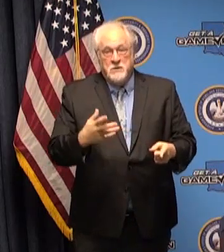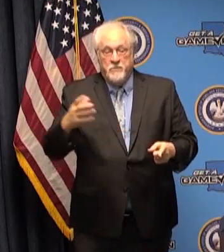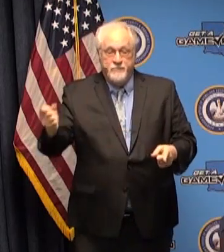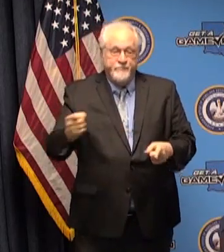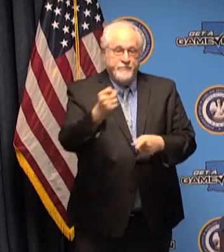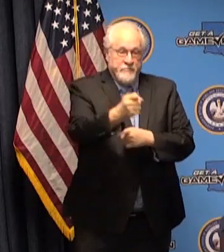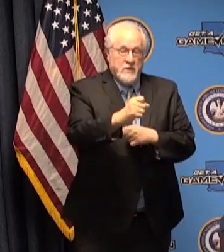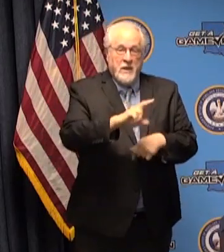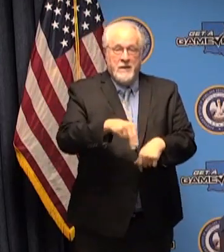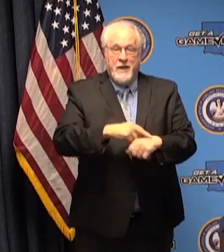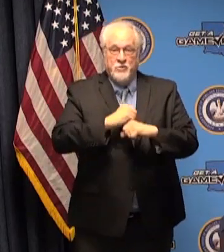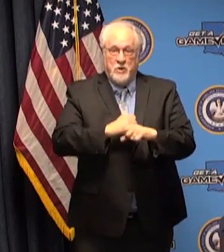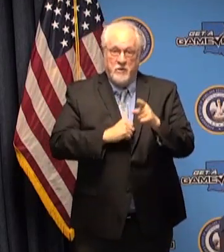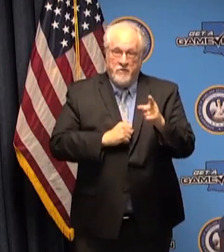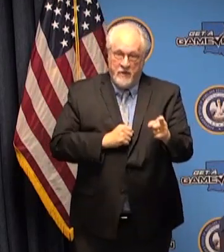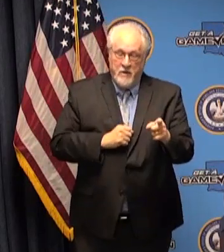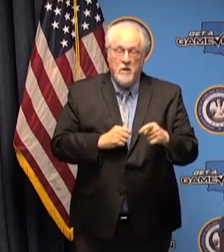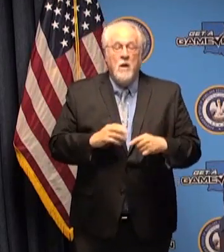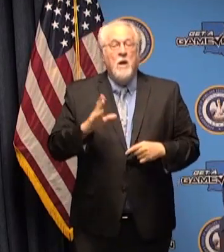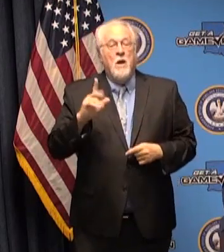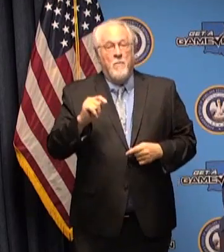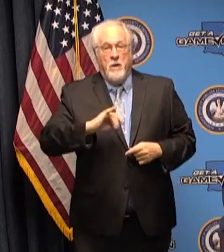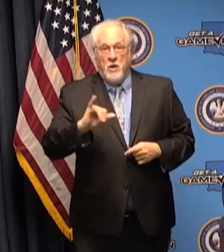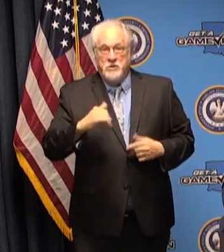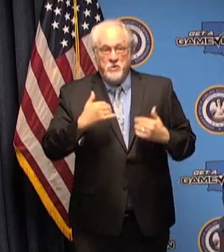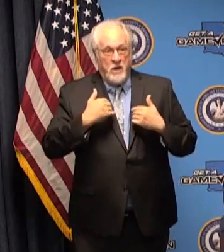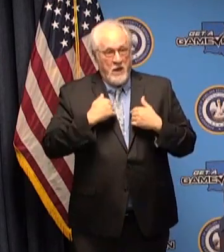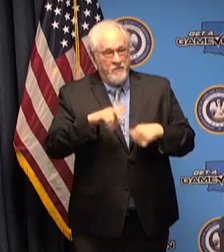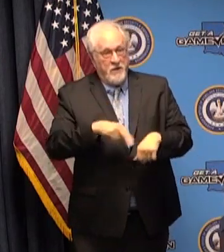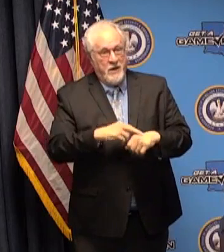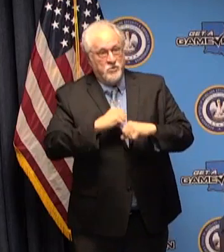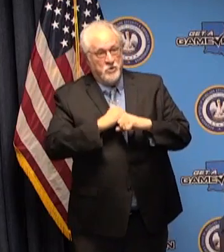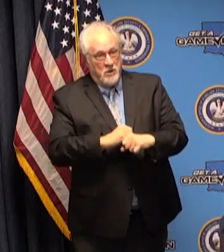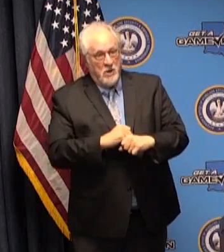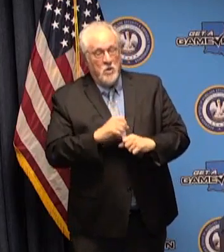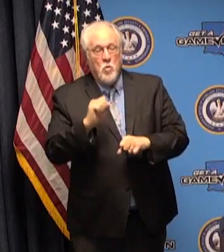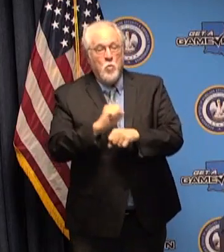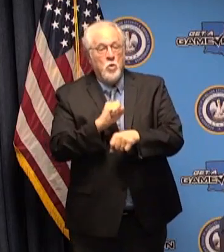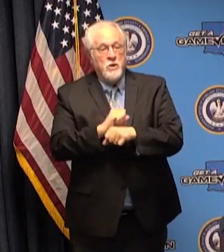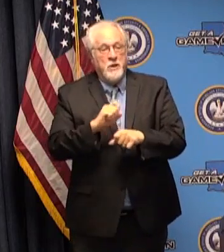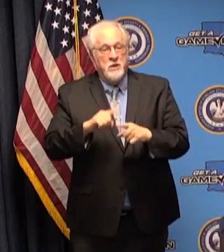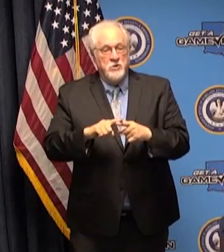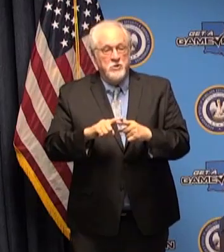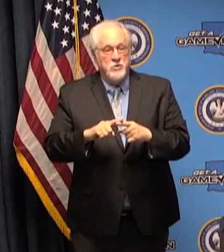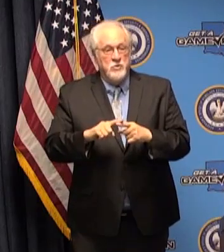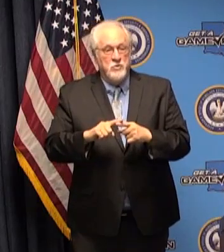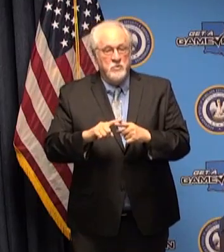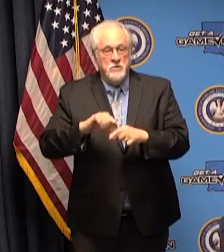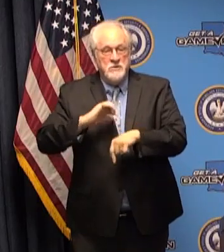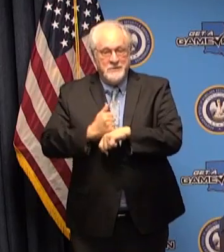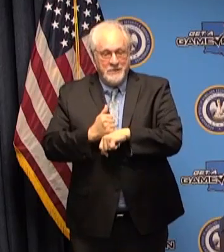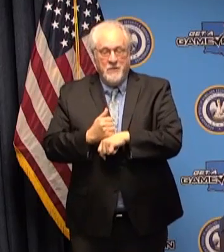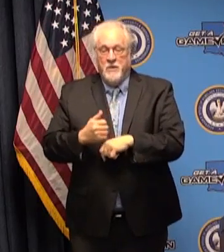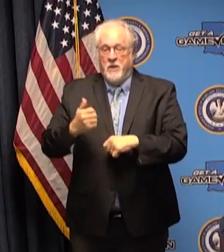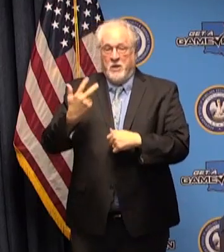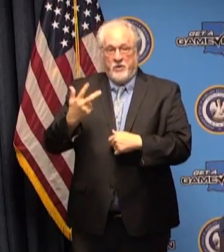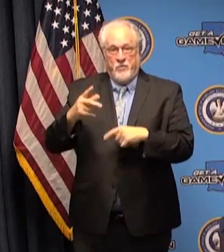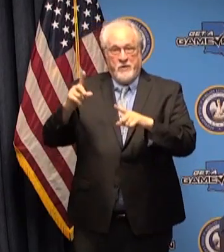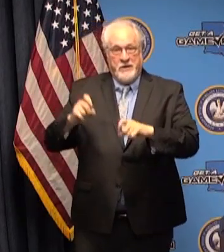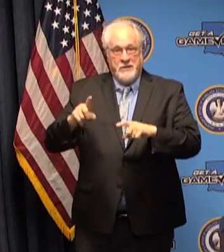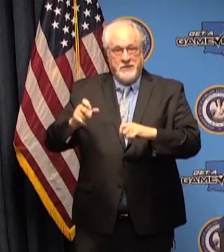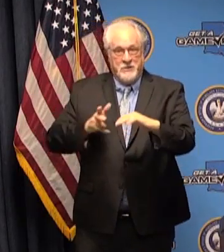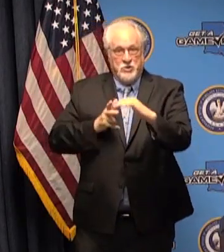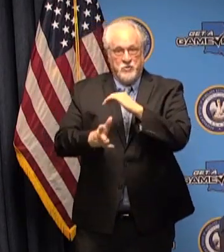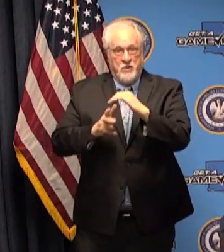we have National Guard there. But we also have National Guard that are working to stand up these 3 test